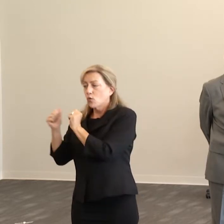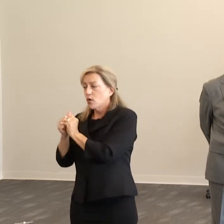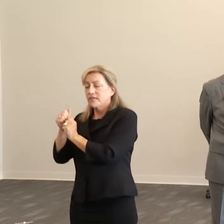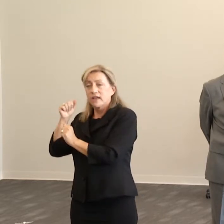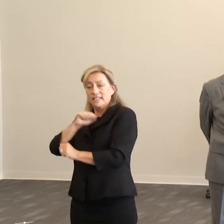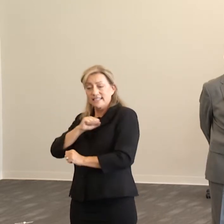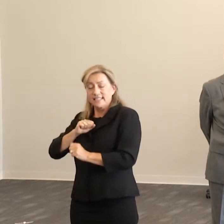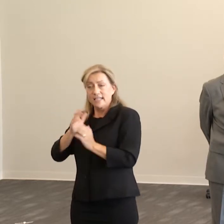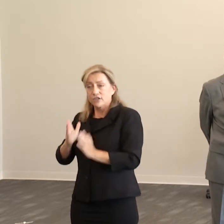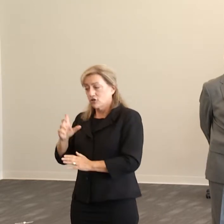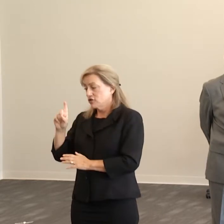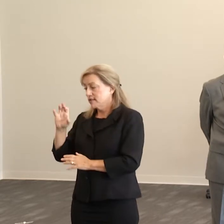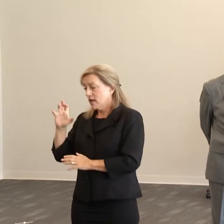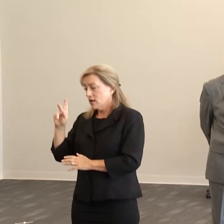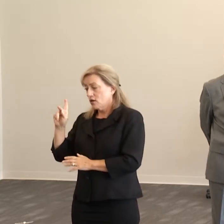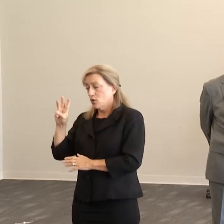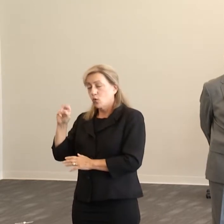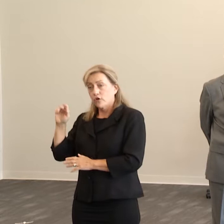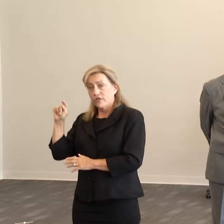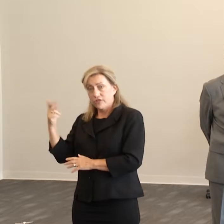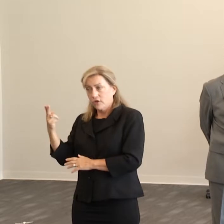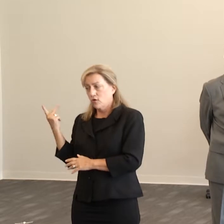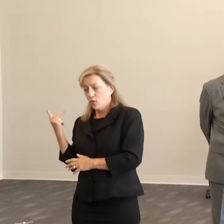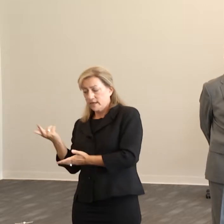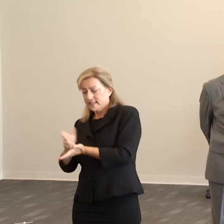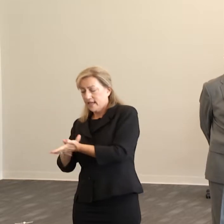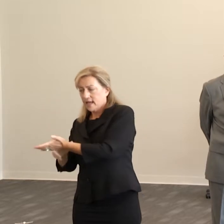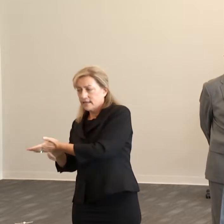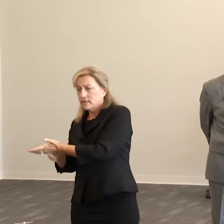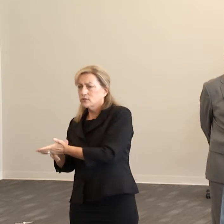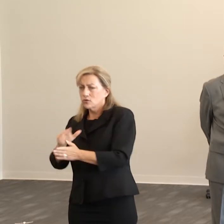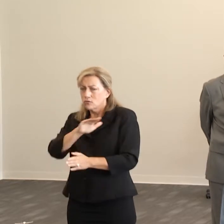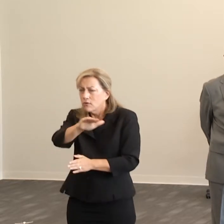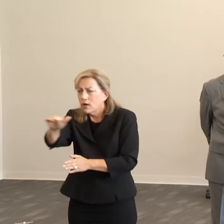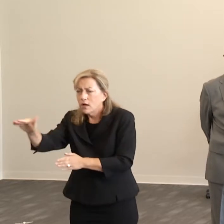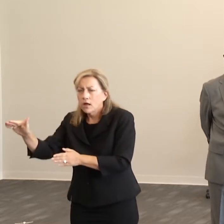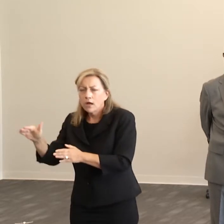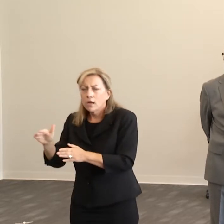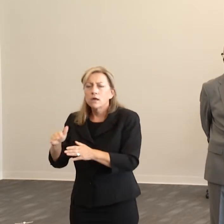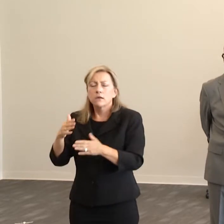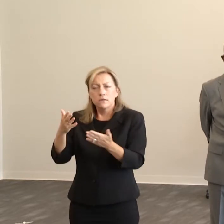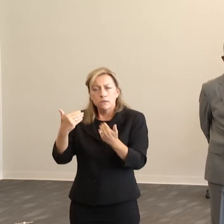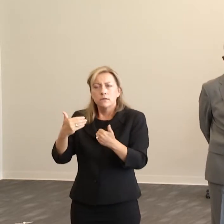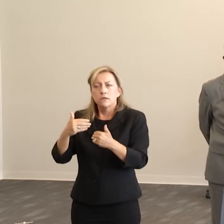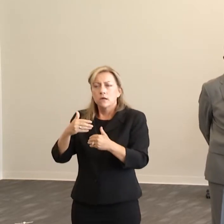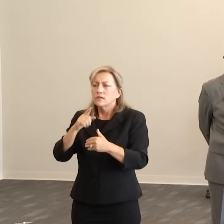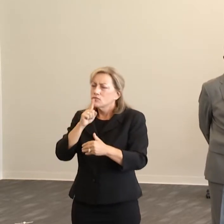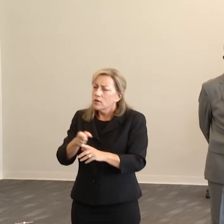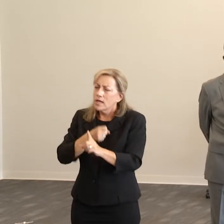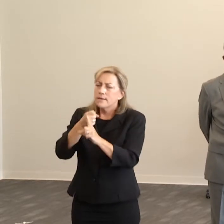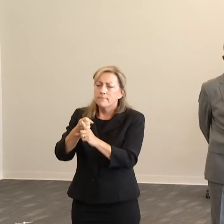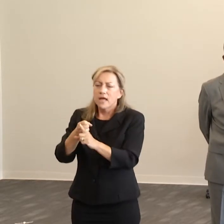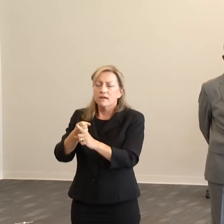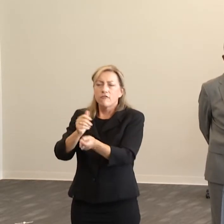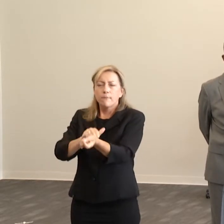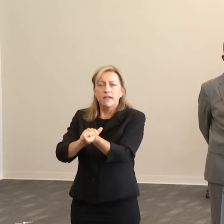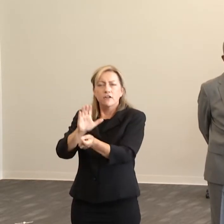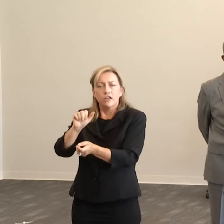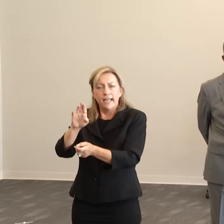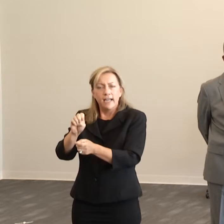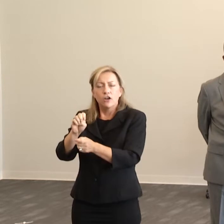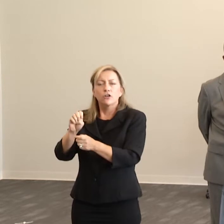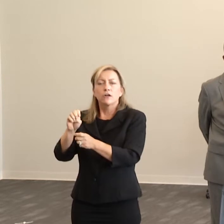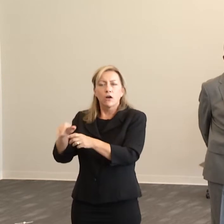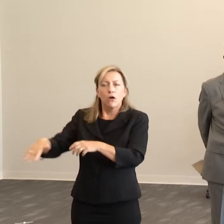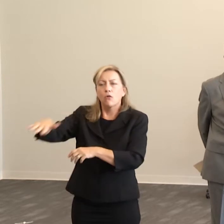to really help us measure the impact on medical care across our state. I want to thank President Preckwinkle for drawing us